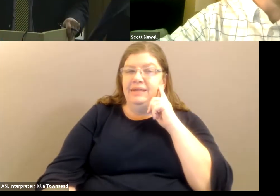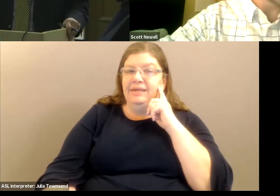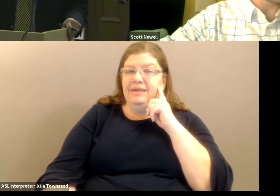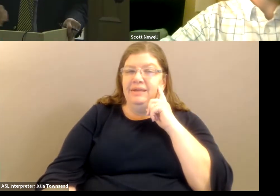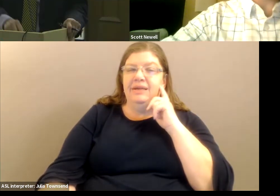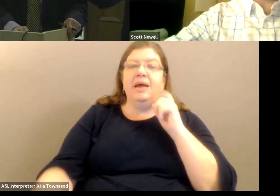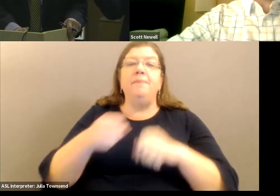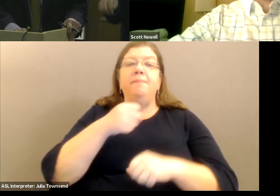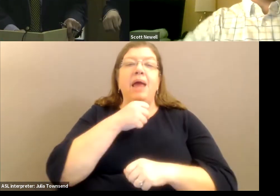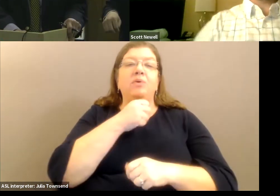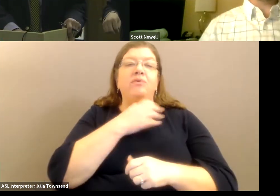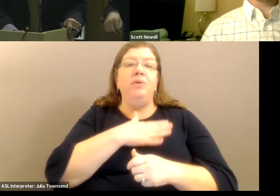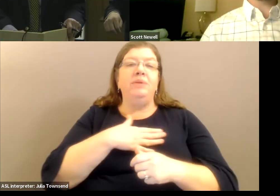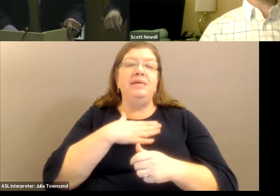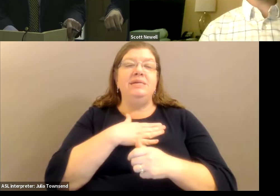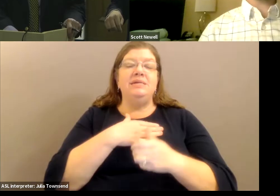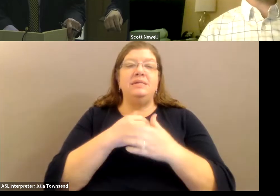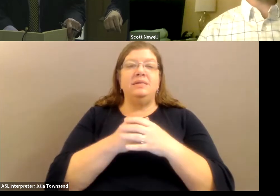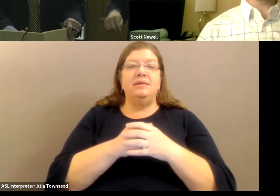Microphone.